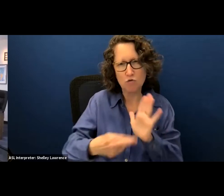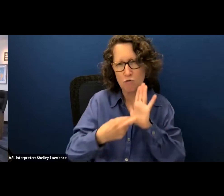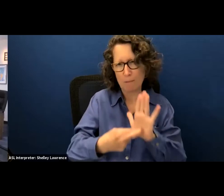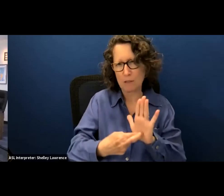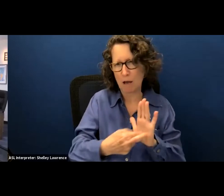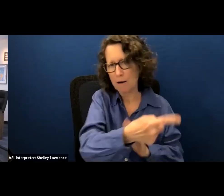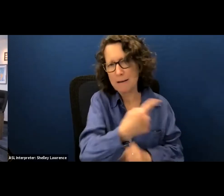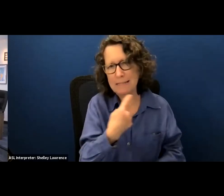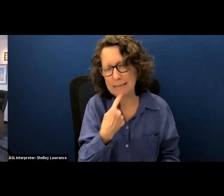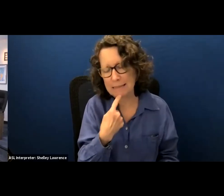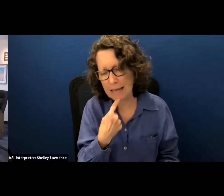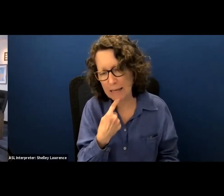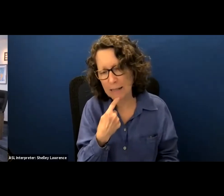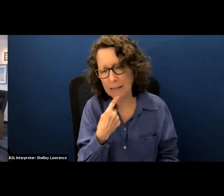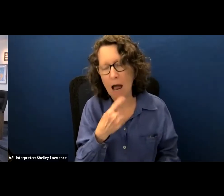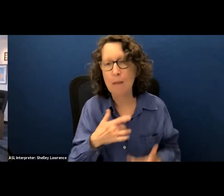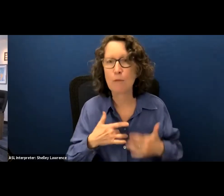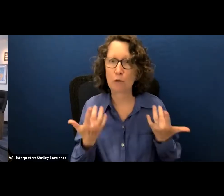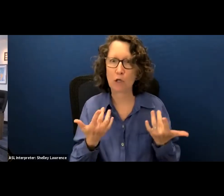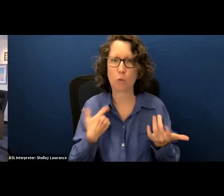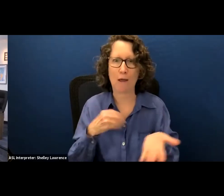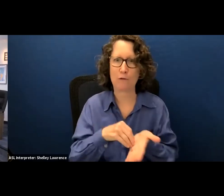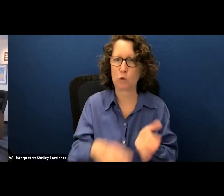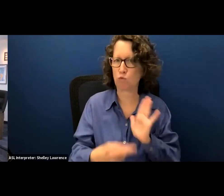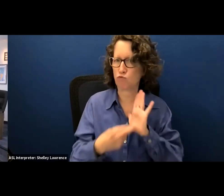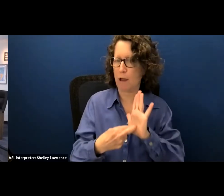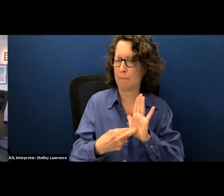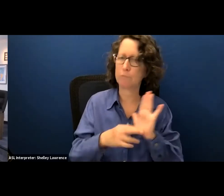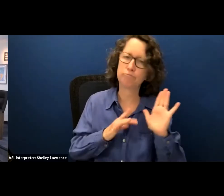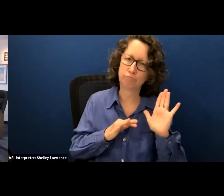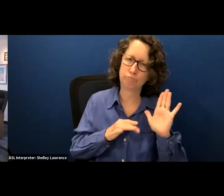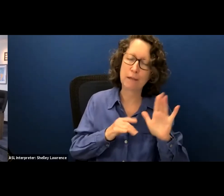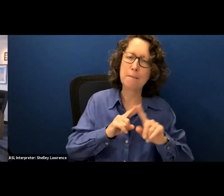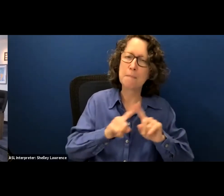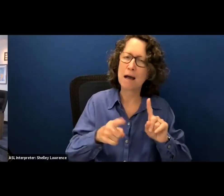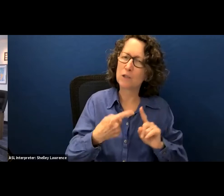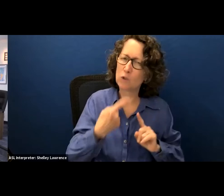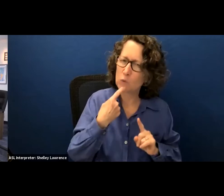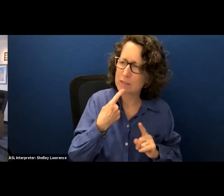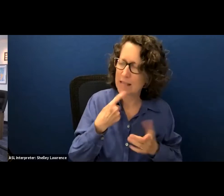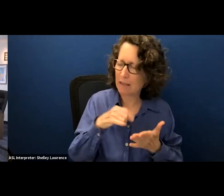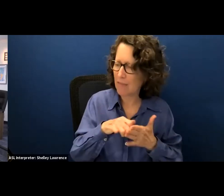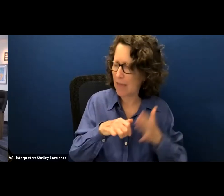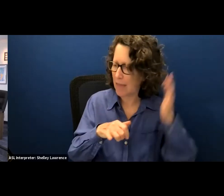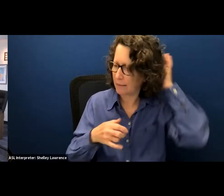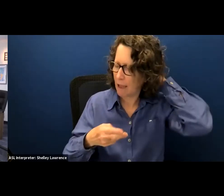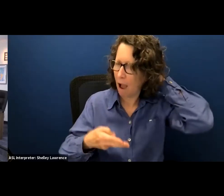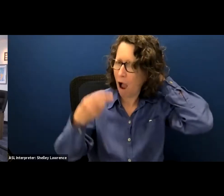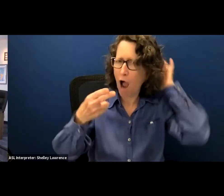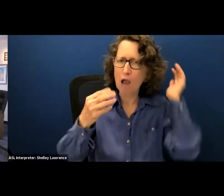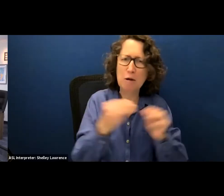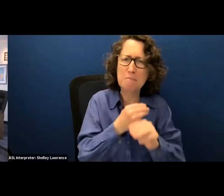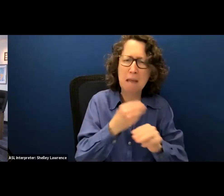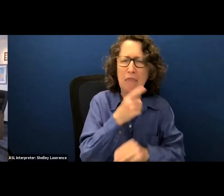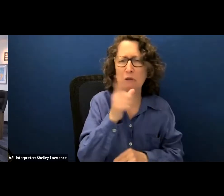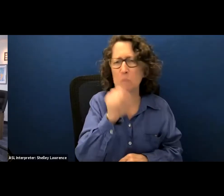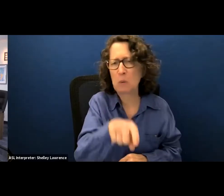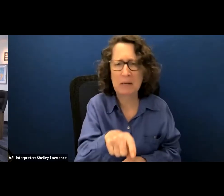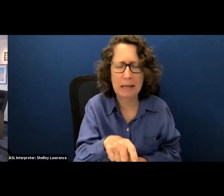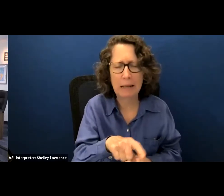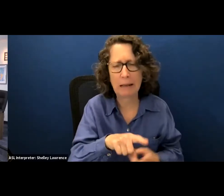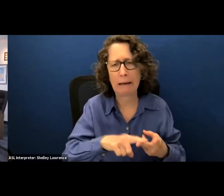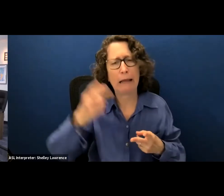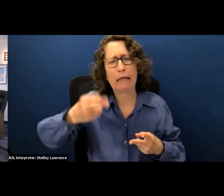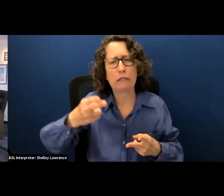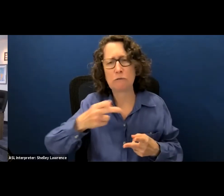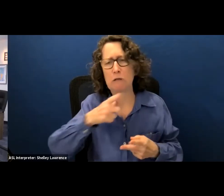board said. First of all, I'm thrilled we have a student rep, but to say that, higher math you're not going to use,